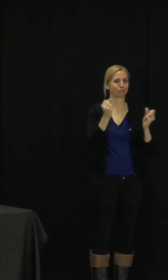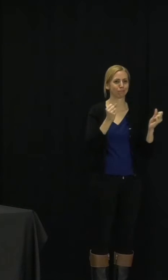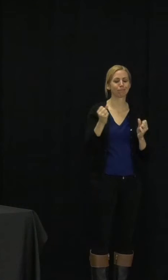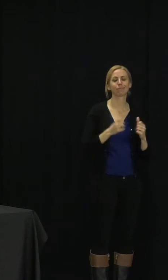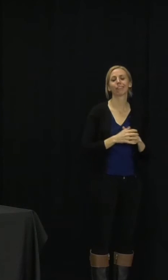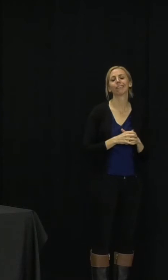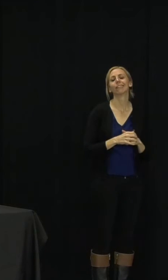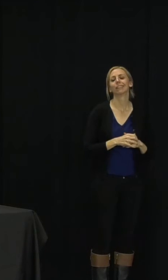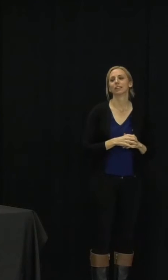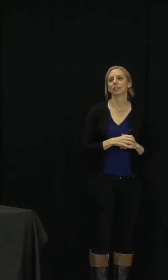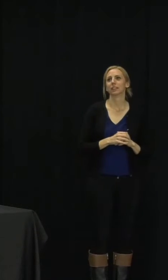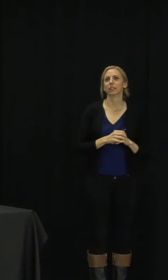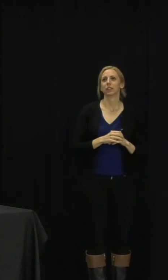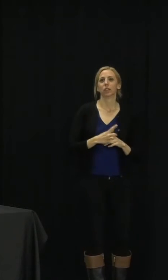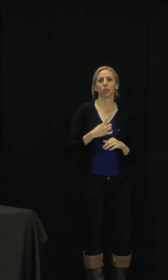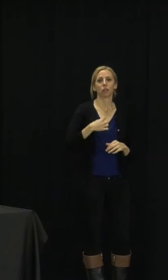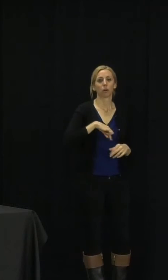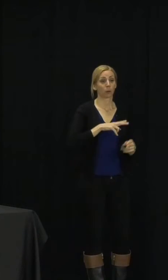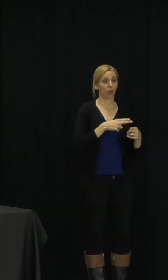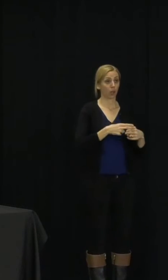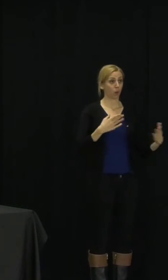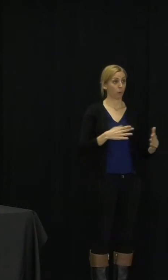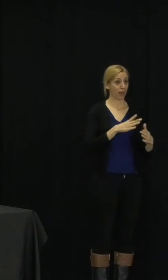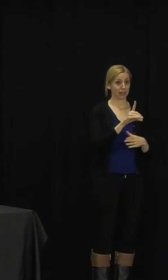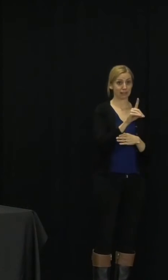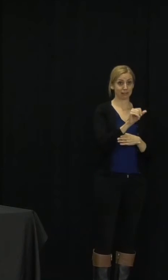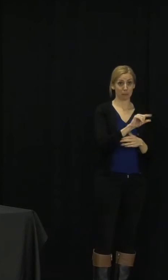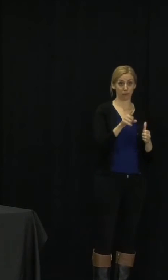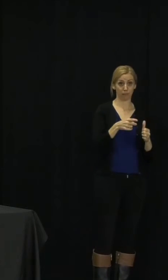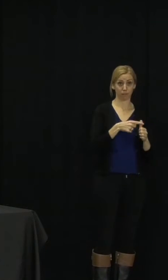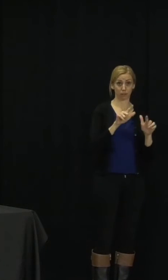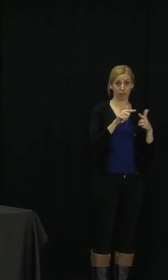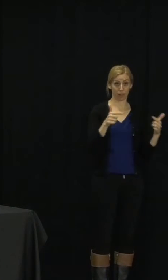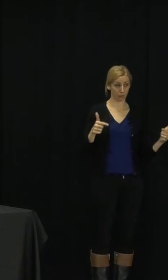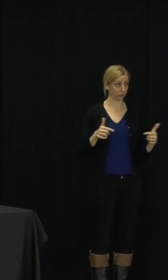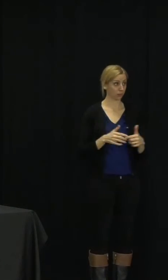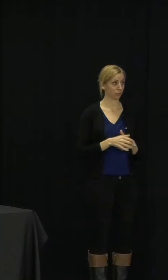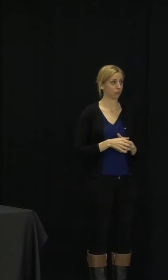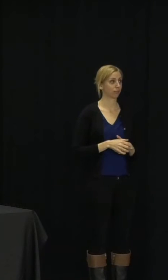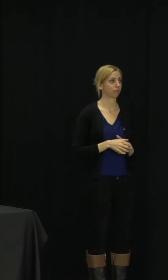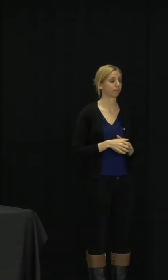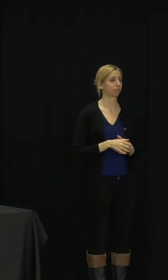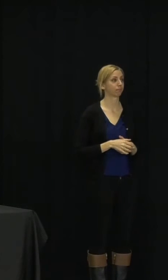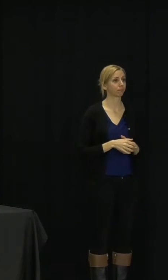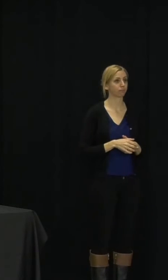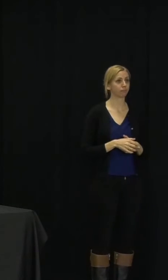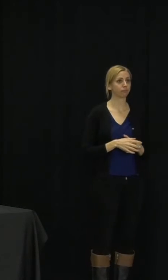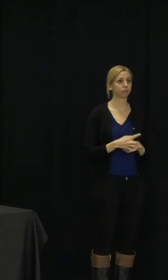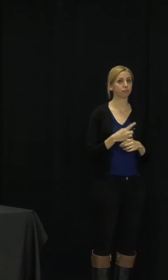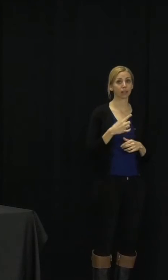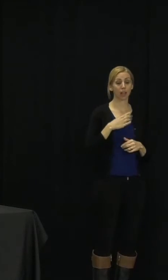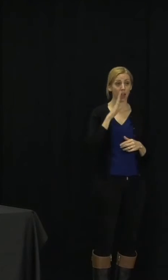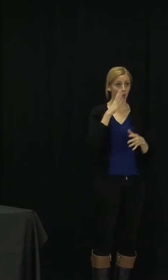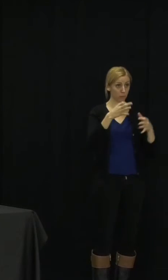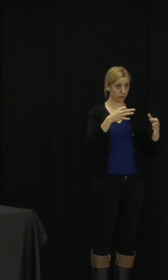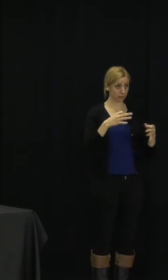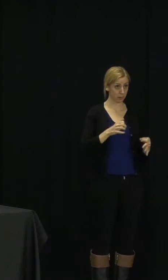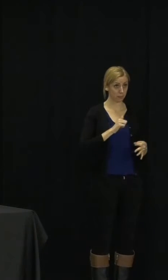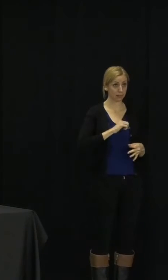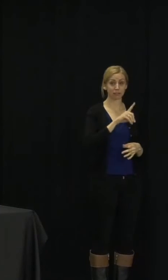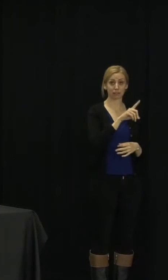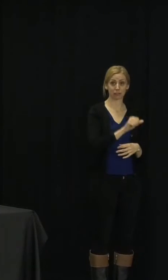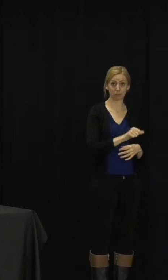of diversity, a lot of us who've been working in communities of color have not necessarily had access, to the Mrs. So-and-so's